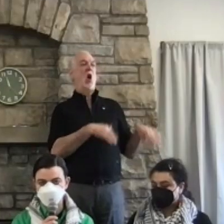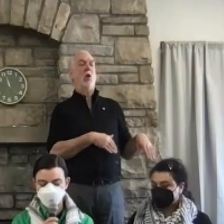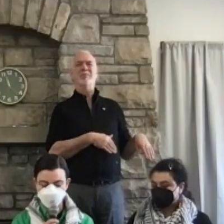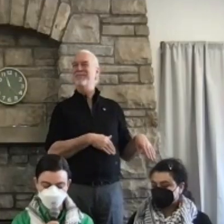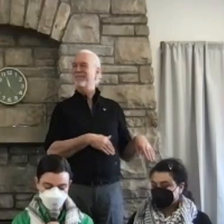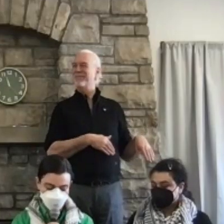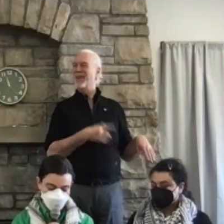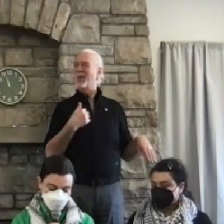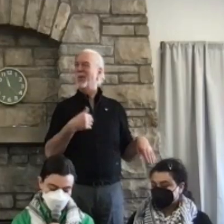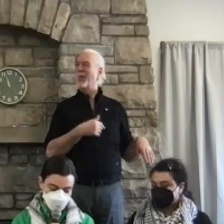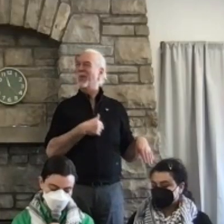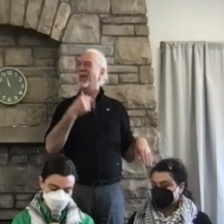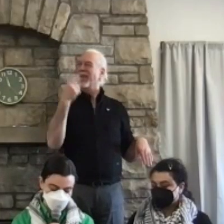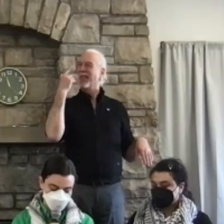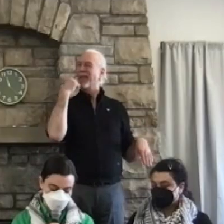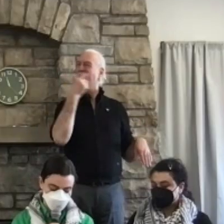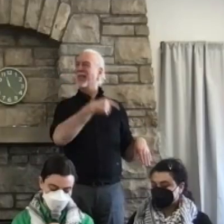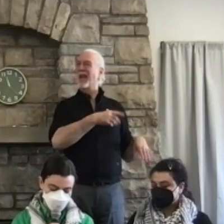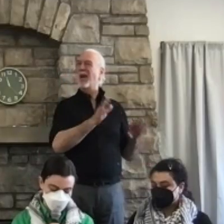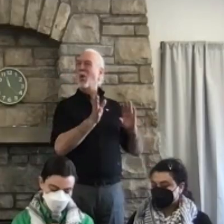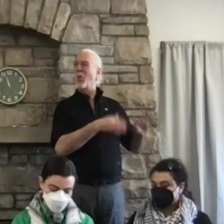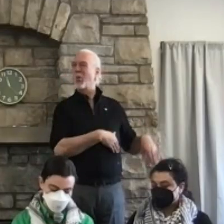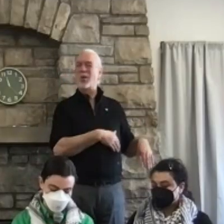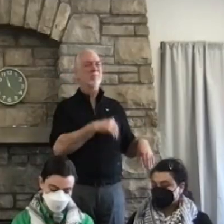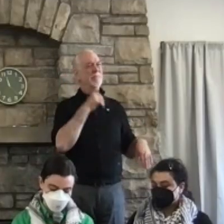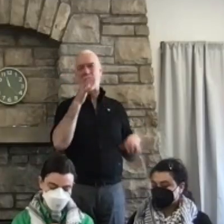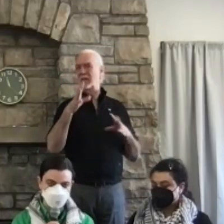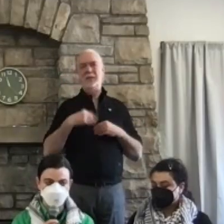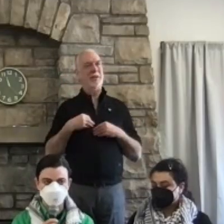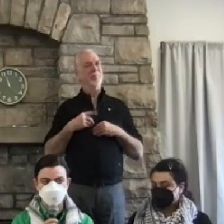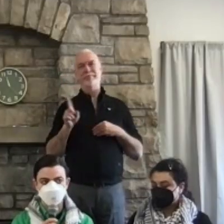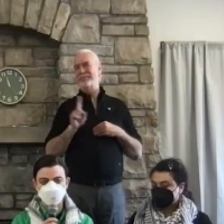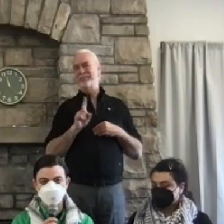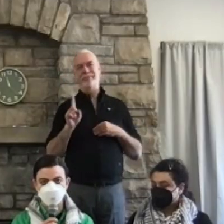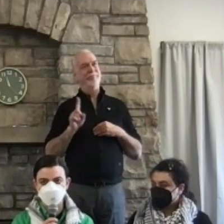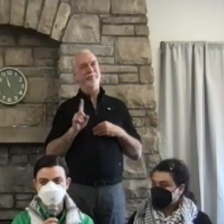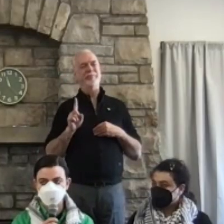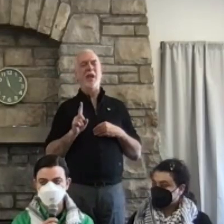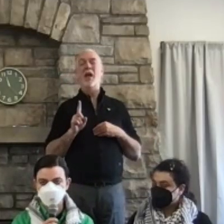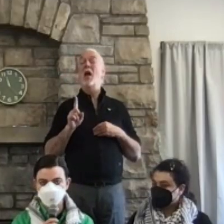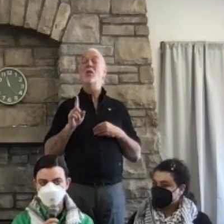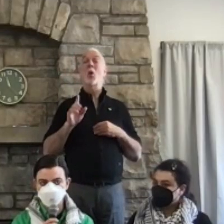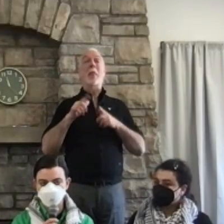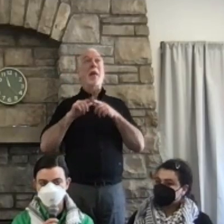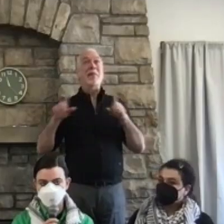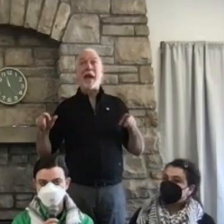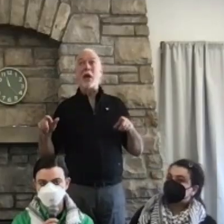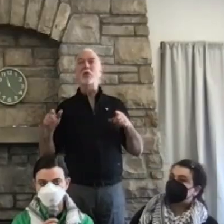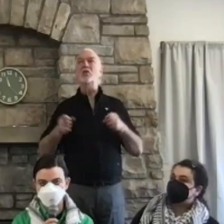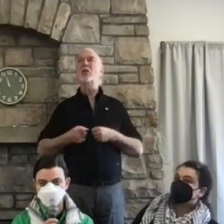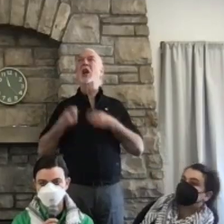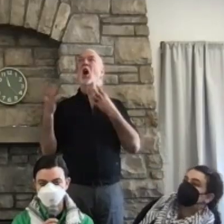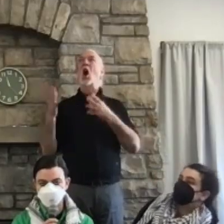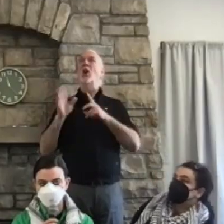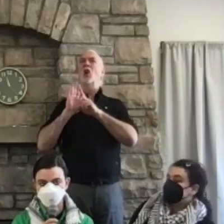that's unacceptable. And so I think part of challenging this is refusing the language that enables this dehumanization, and